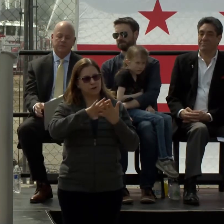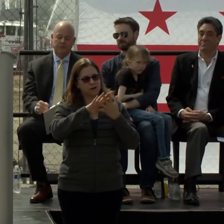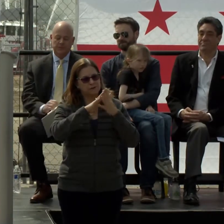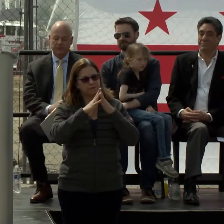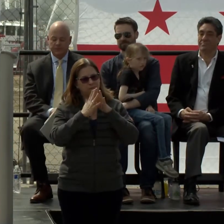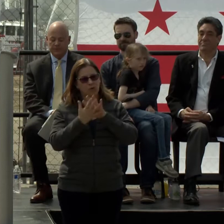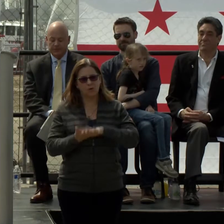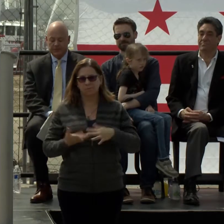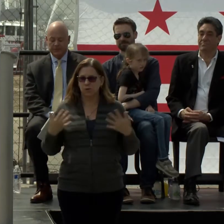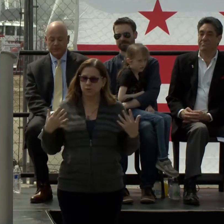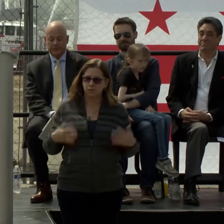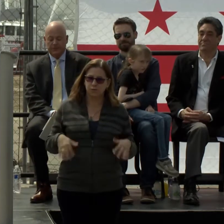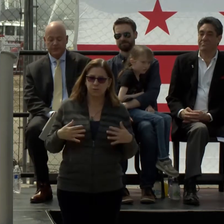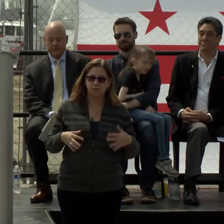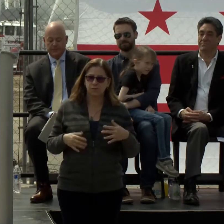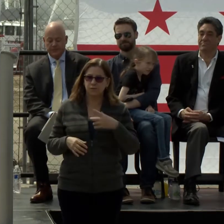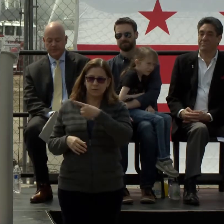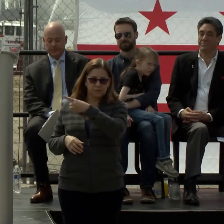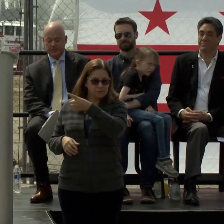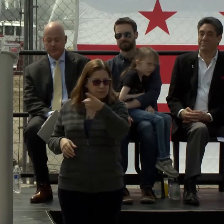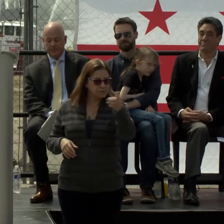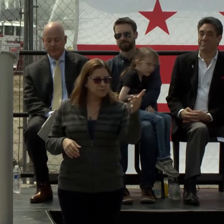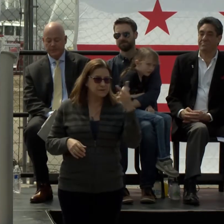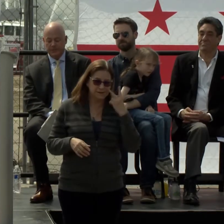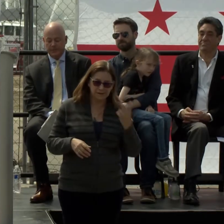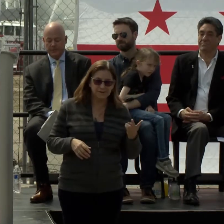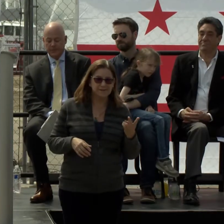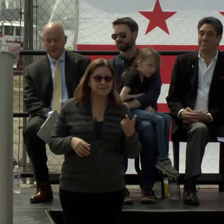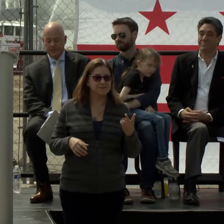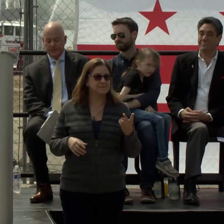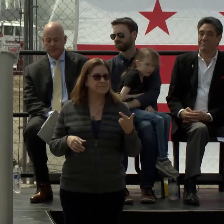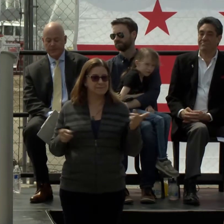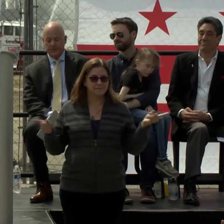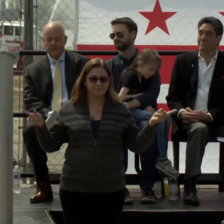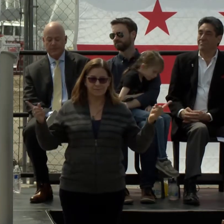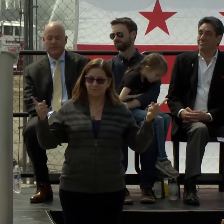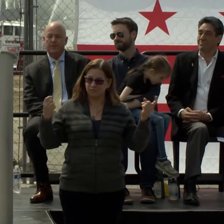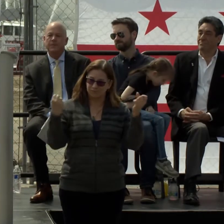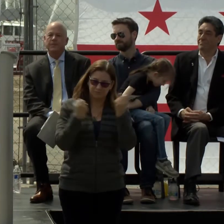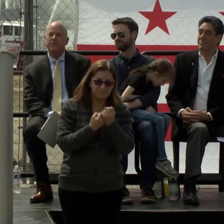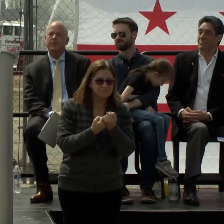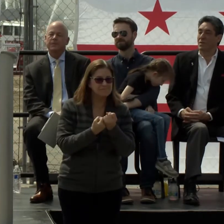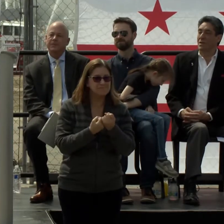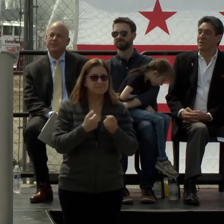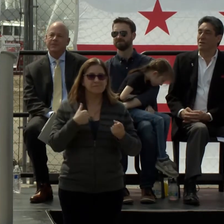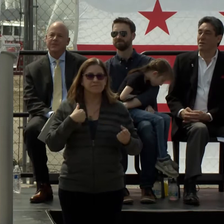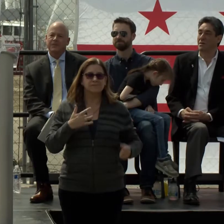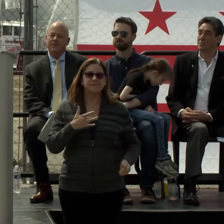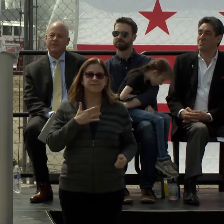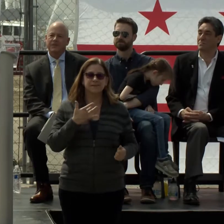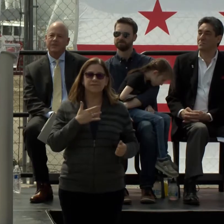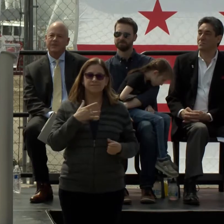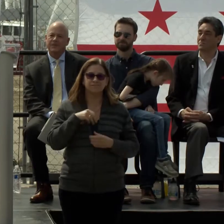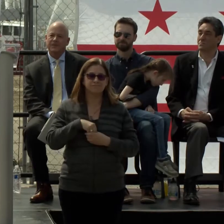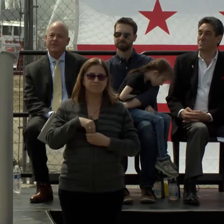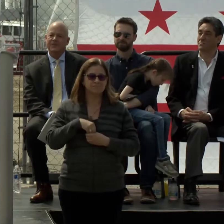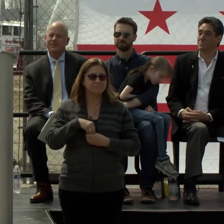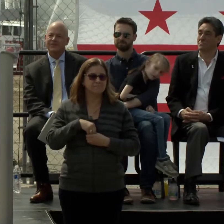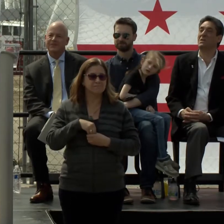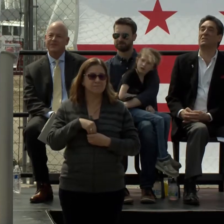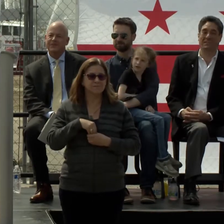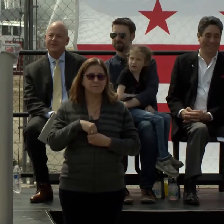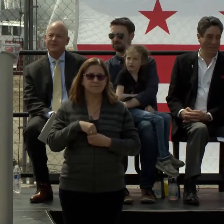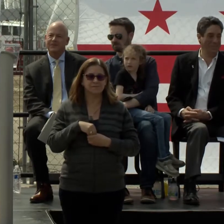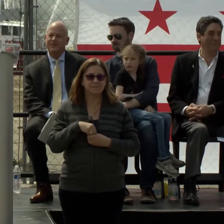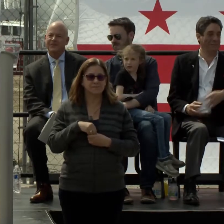have certainly vindicated every single hope I had. And when I had to get not one